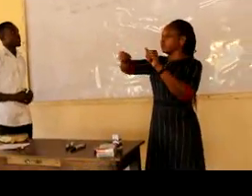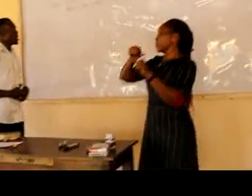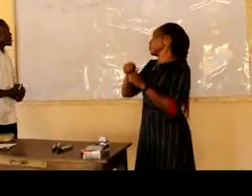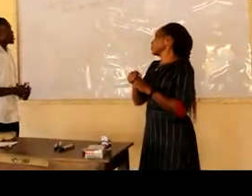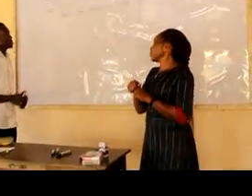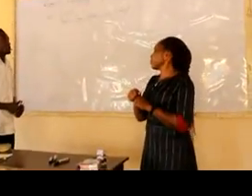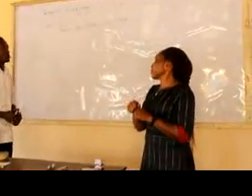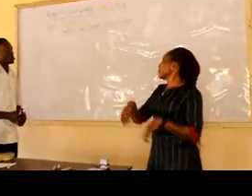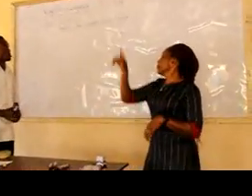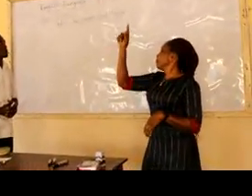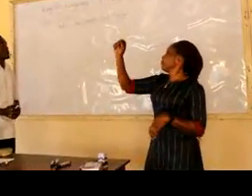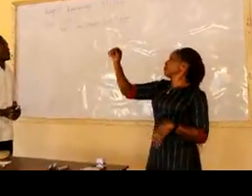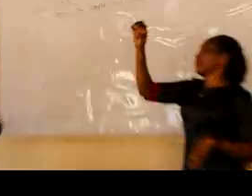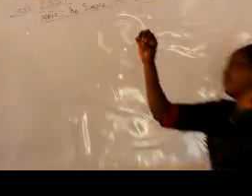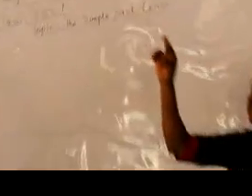aspect of the tense,